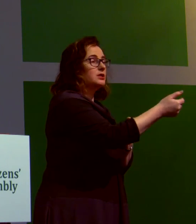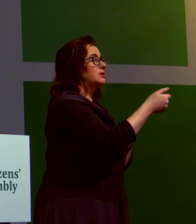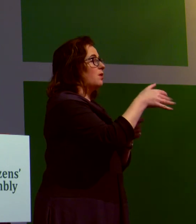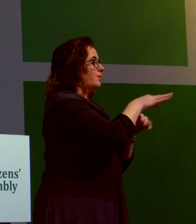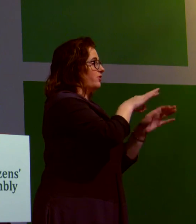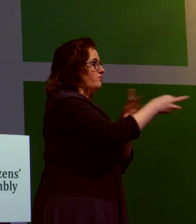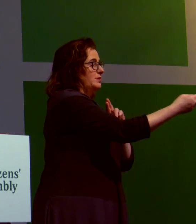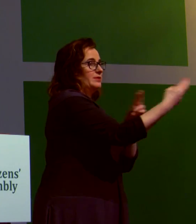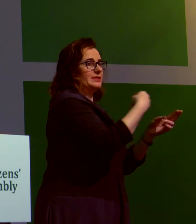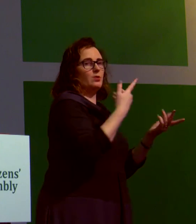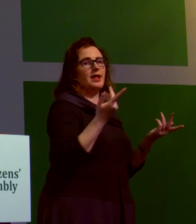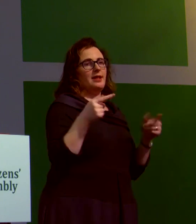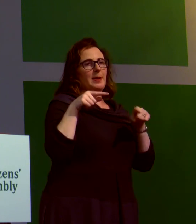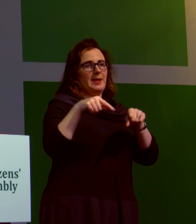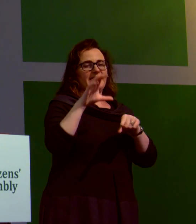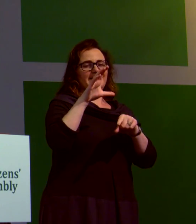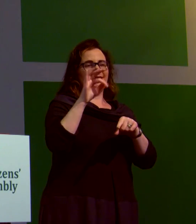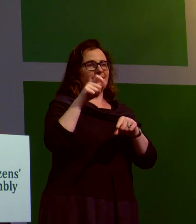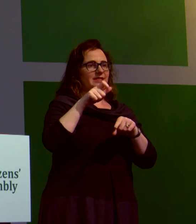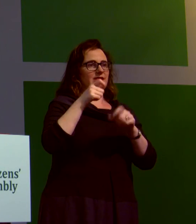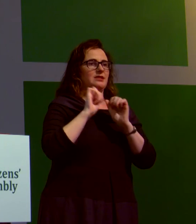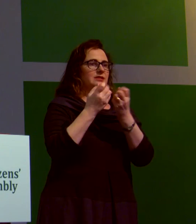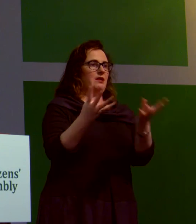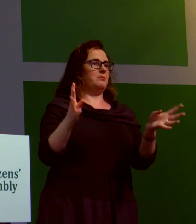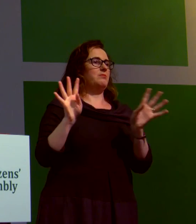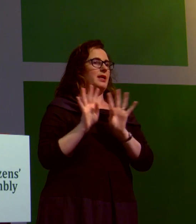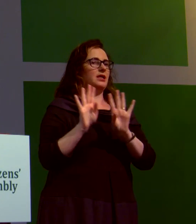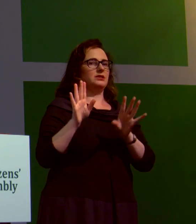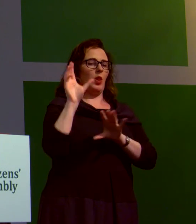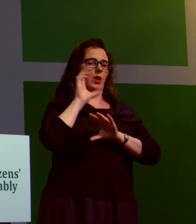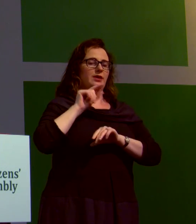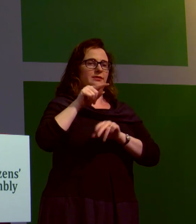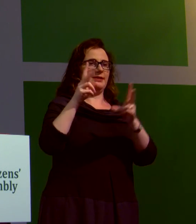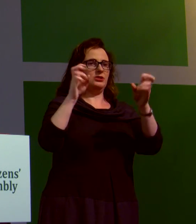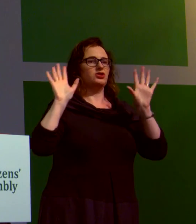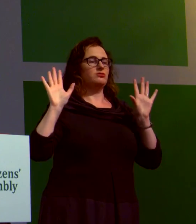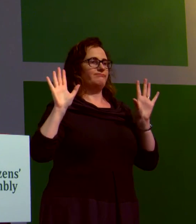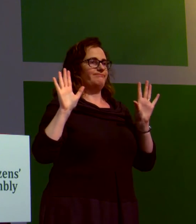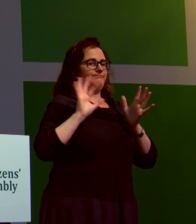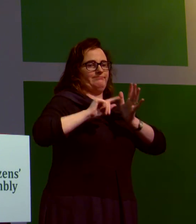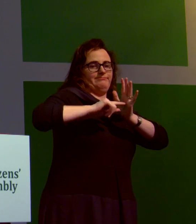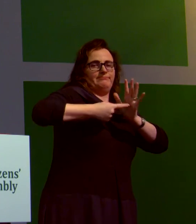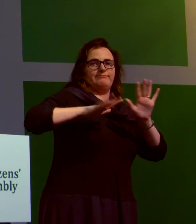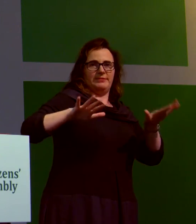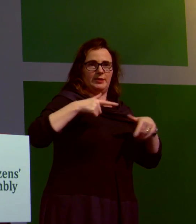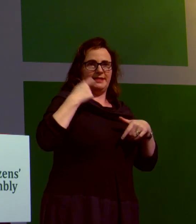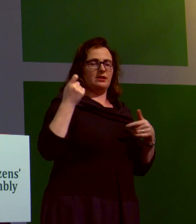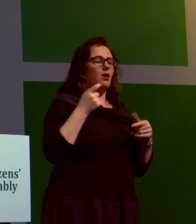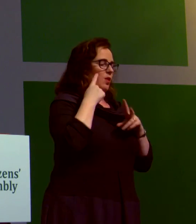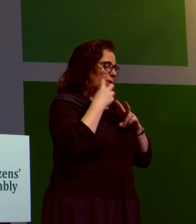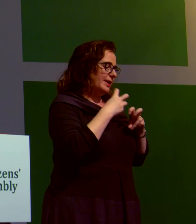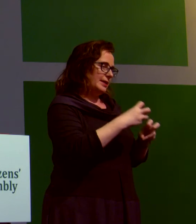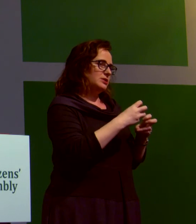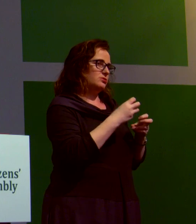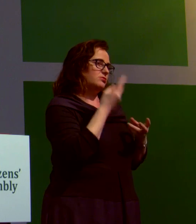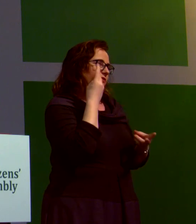well, the Citizens' Assembly is looking at this issue, and that's all they said, that it's being dealt with, and that we're looking to review it